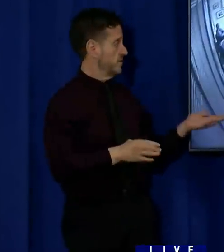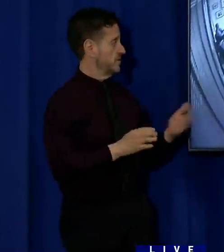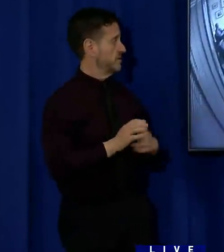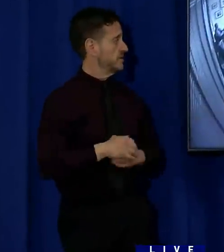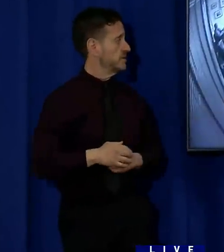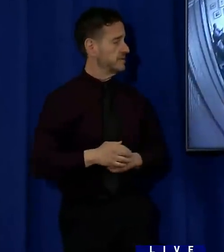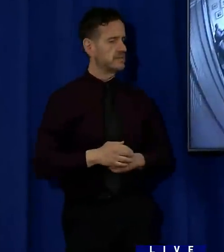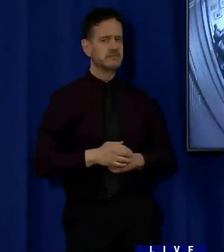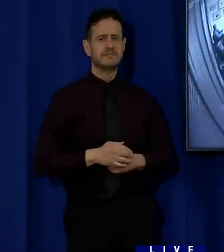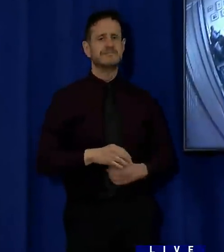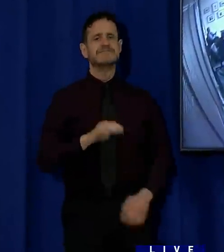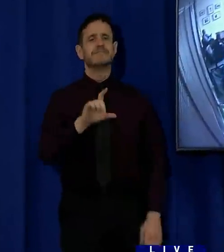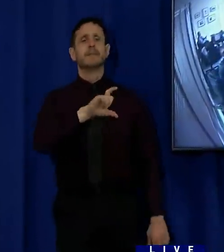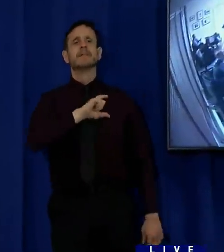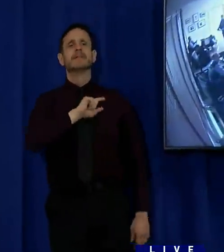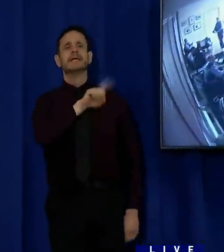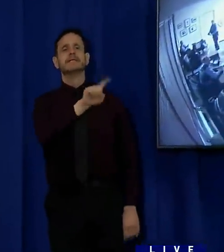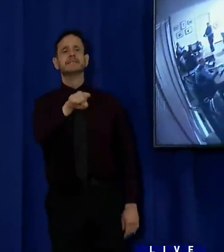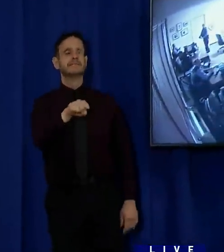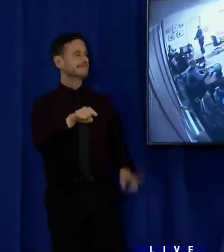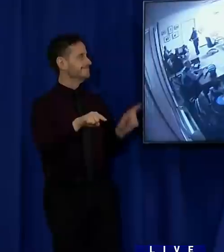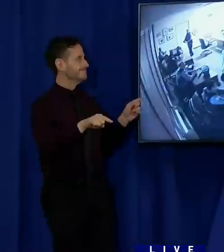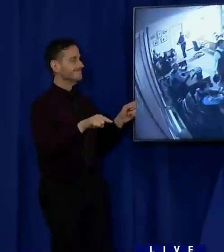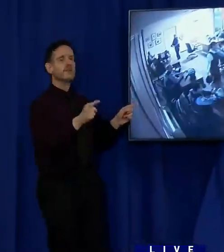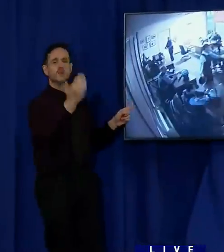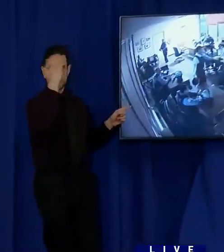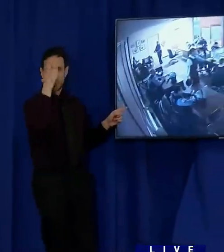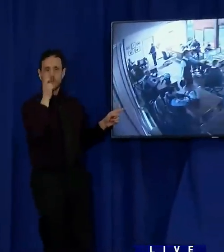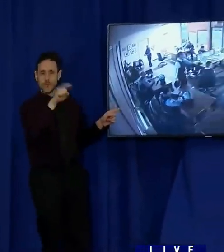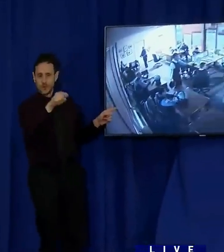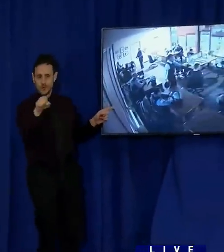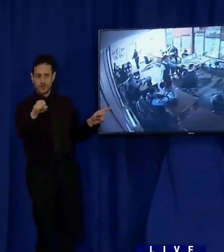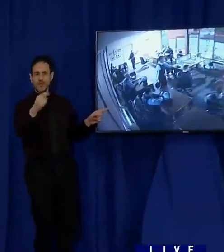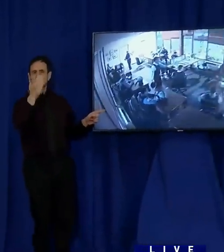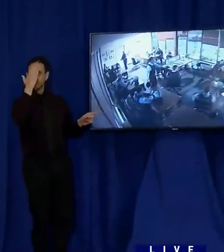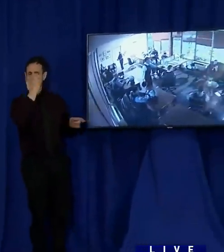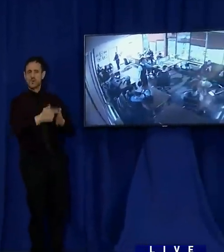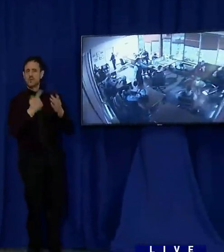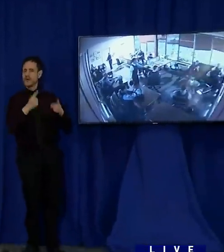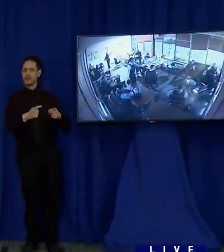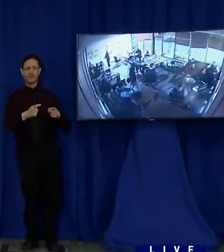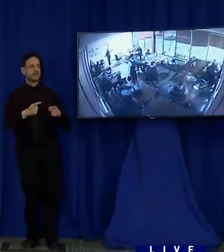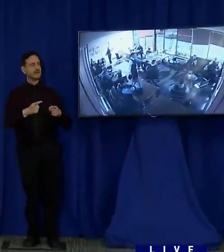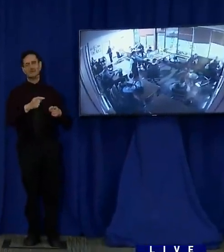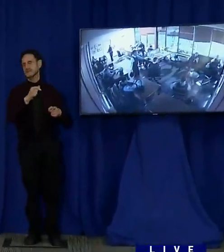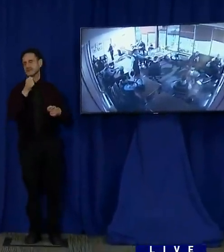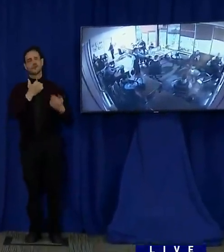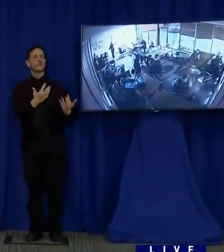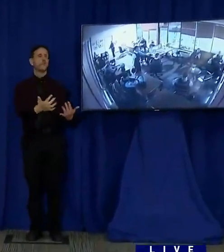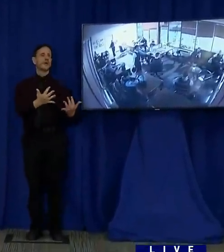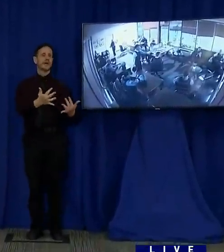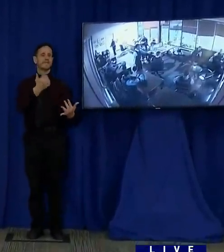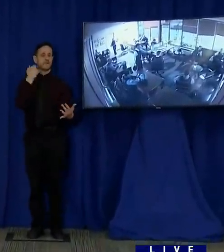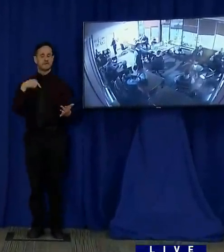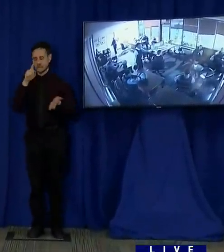You know who you are. You know what you did. Don't make us come find you. Come